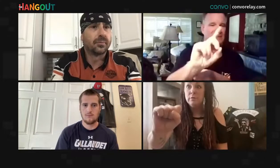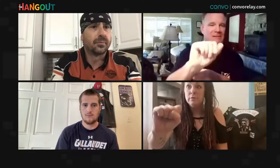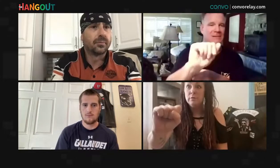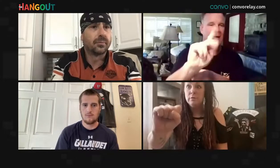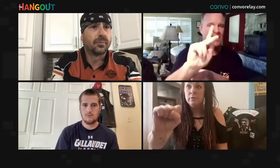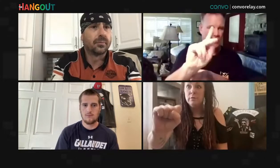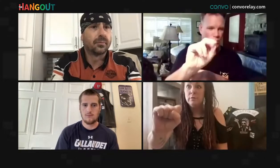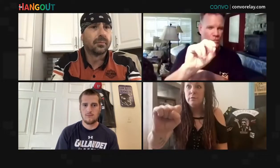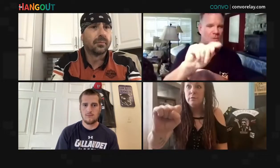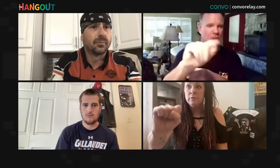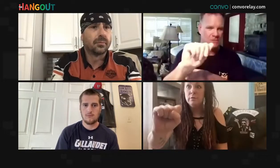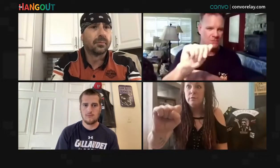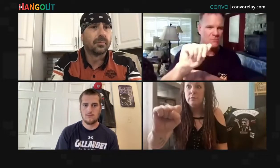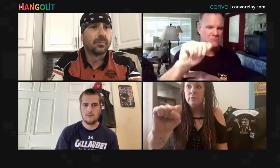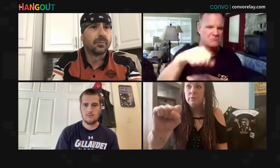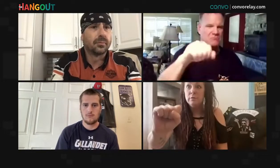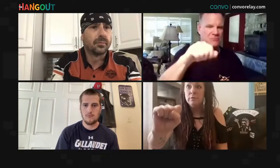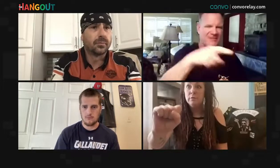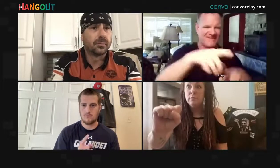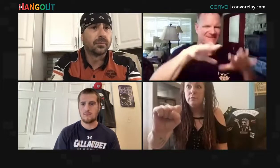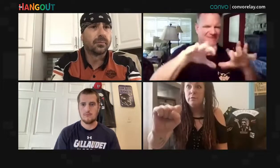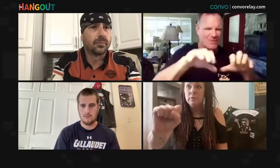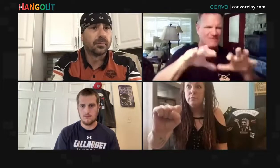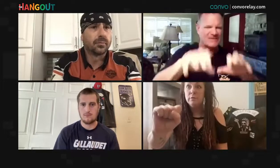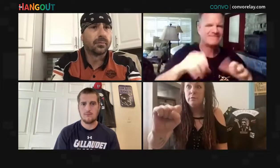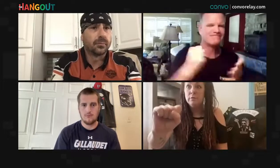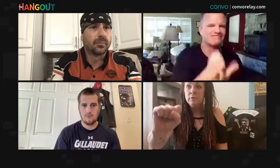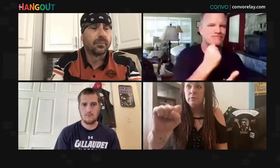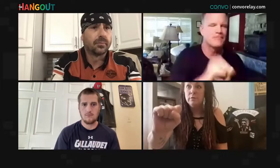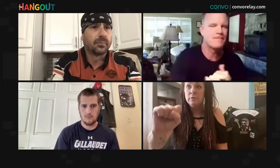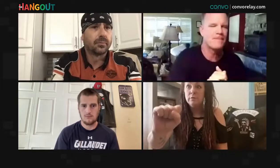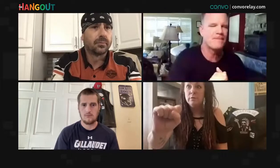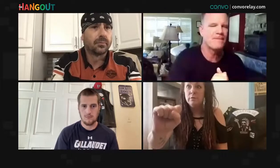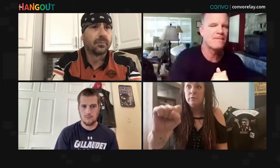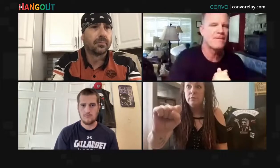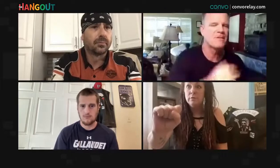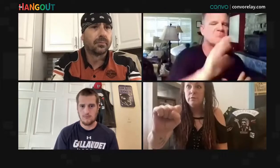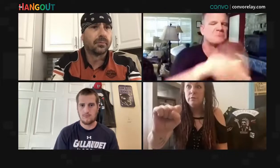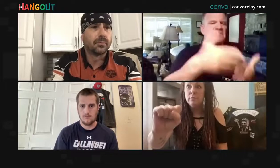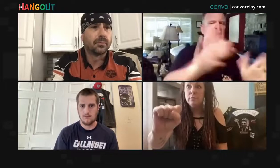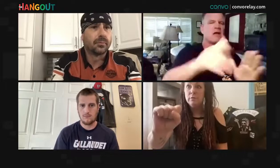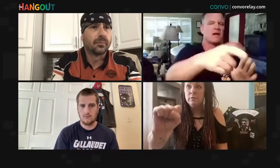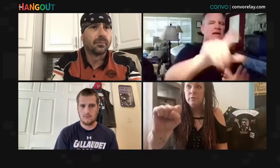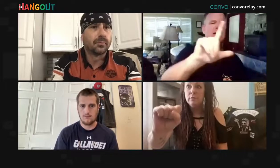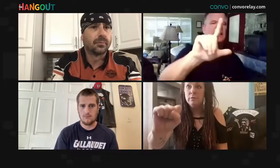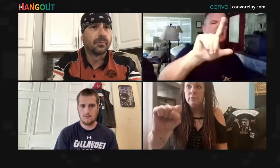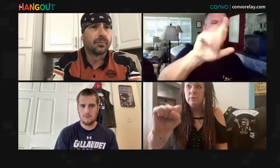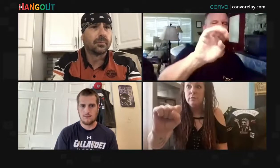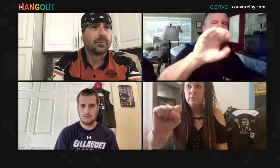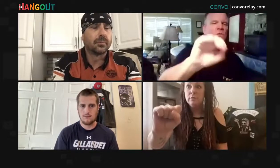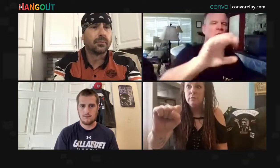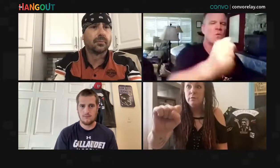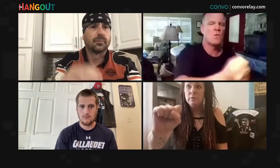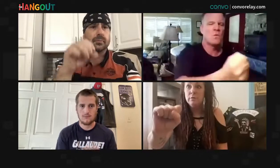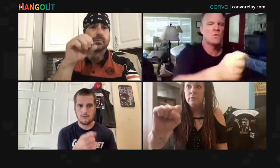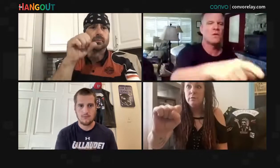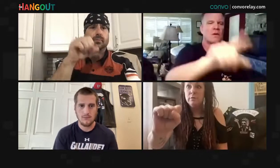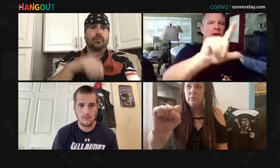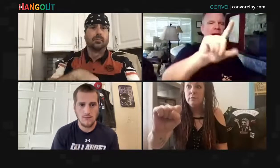And this is Sean here. Yes, it's in South Dakota. Sturgis is in South Dakota. Man, your screen is freezing a little bit, but I'll go